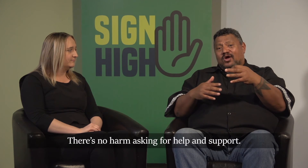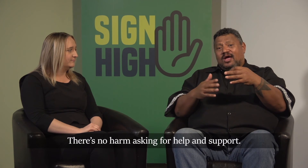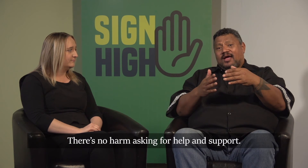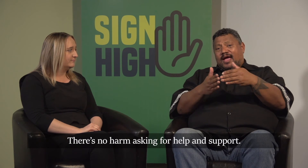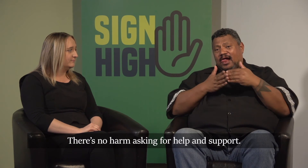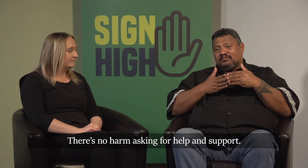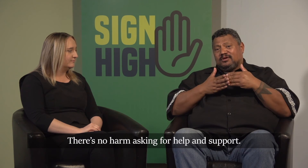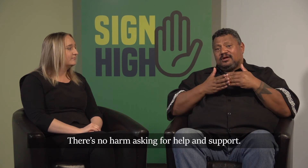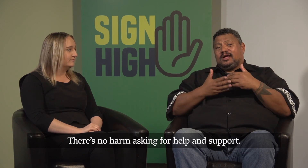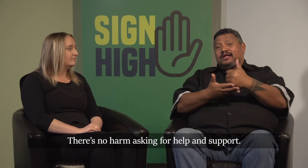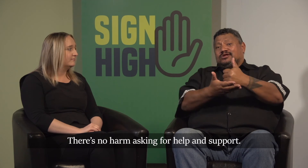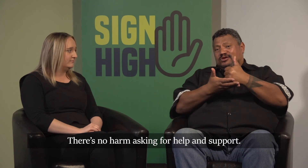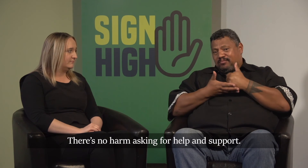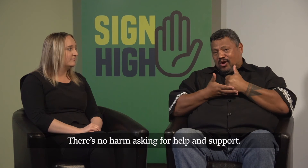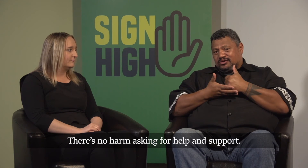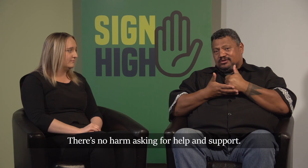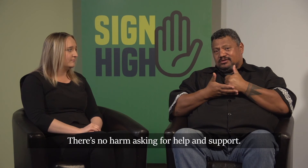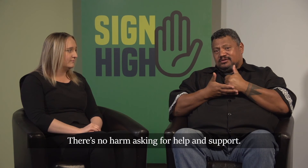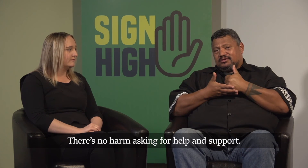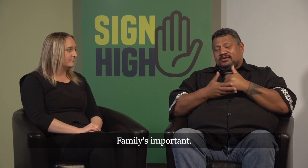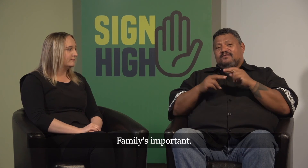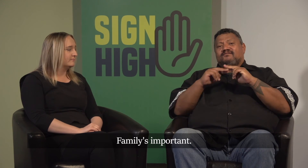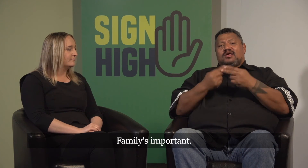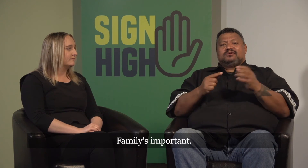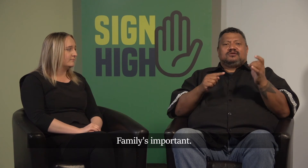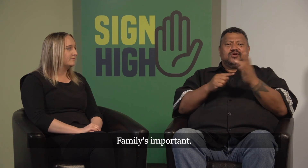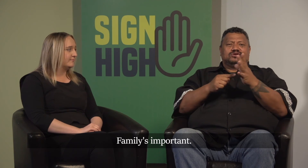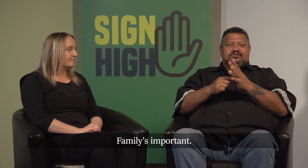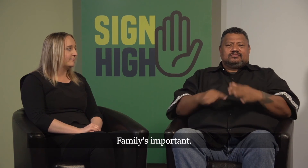There's no harm in asking for help and support. Family's important.